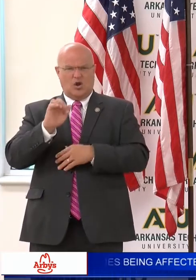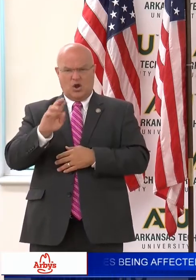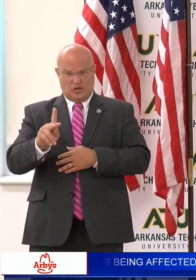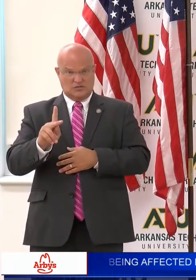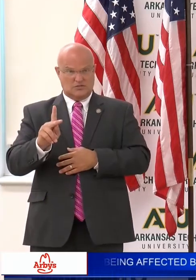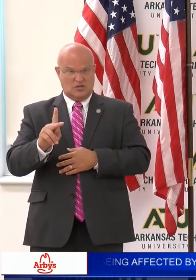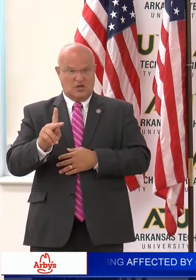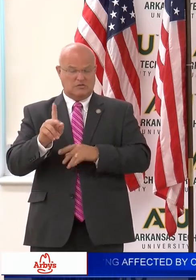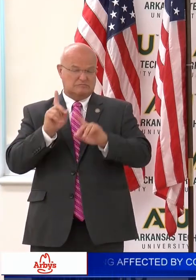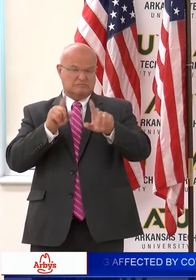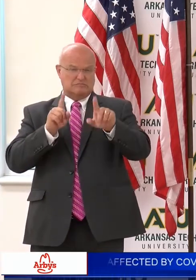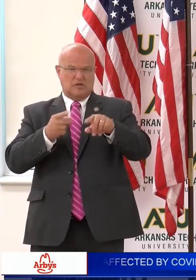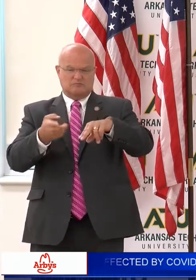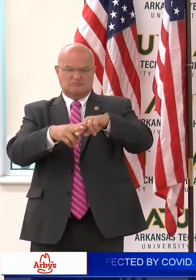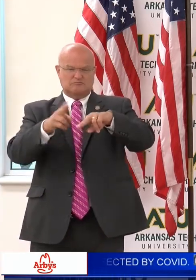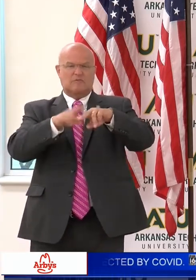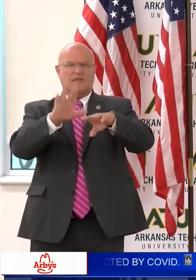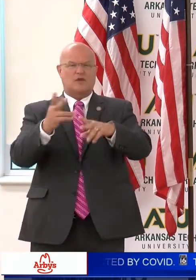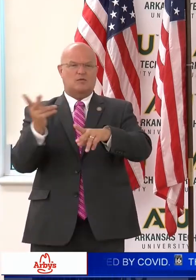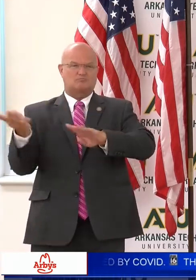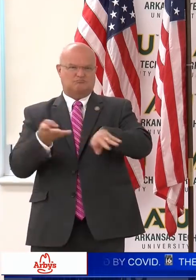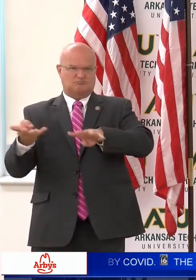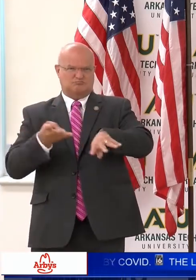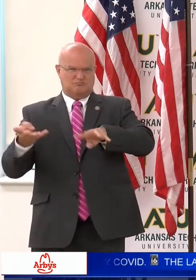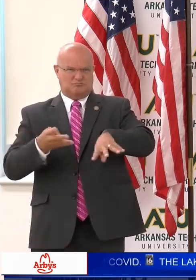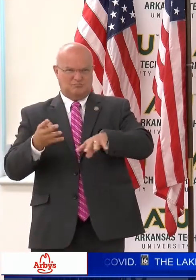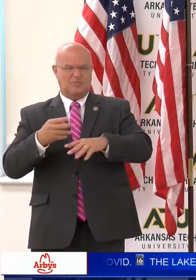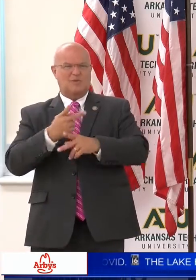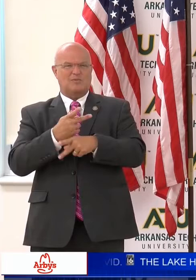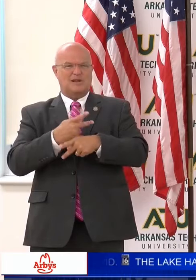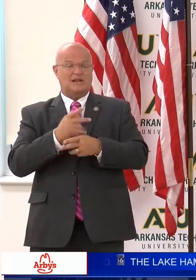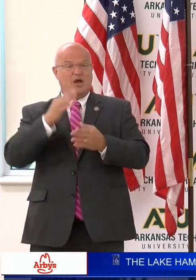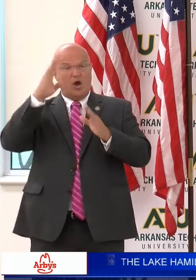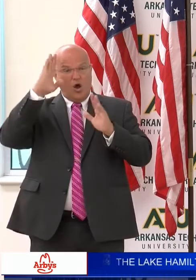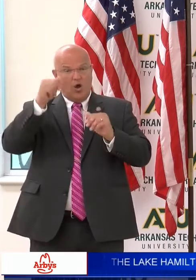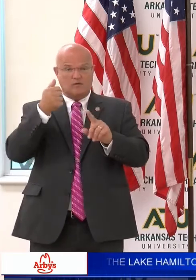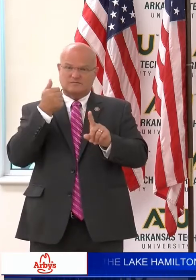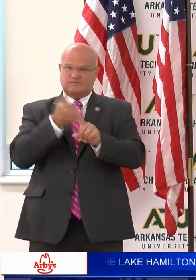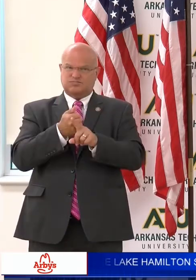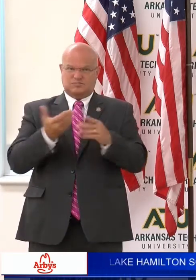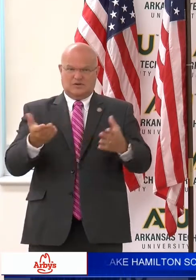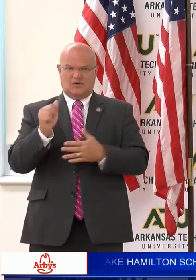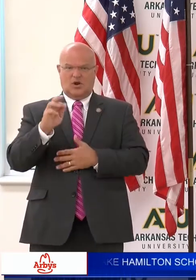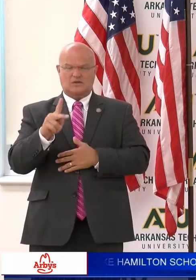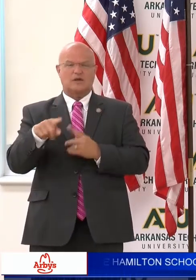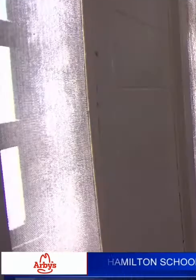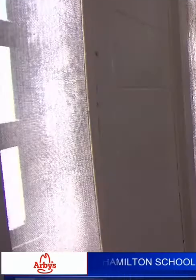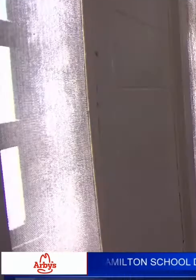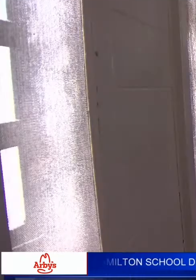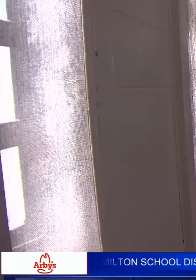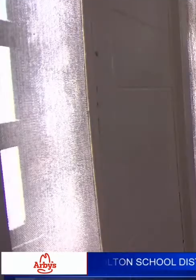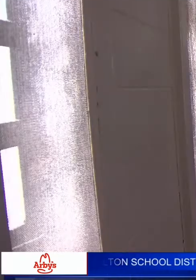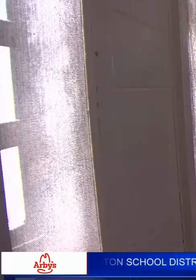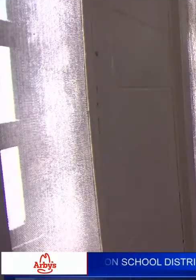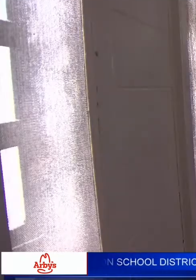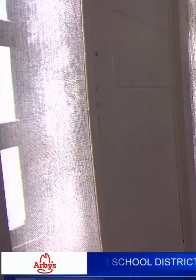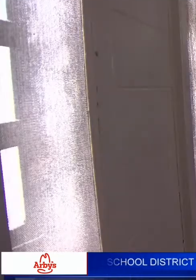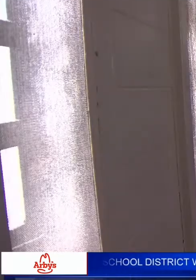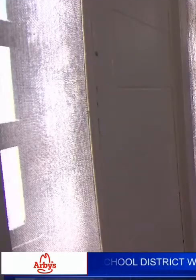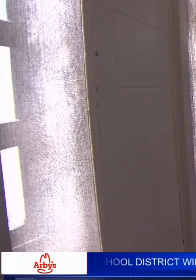be increasing their production. So hopefully that will impact us here in Arkansas in a positive way.